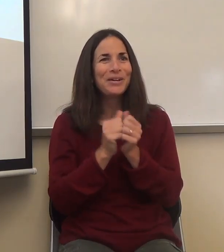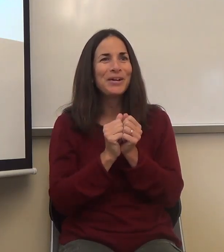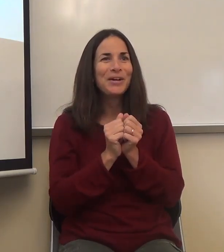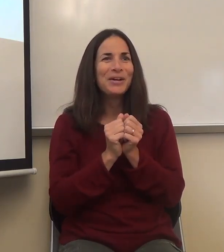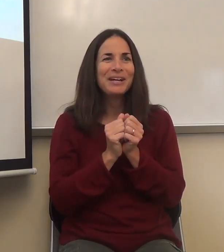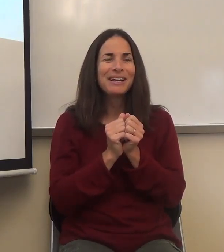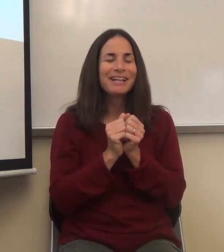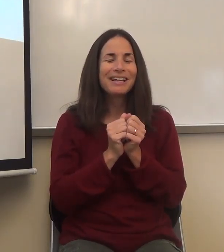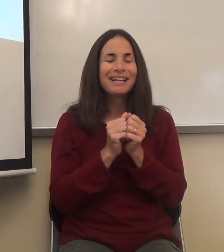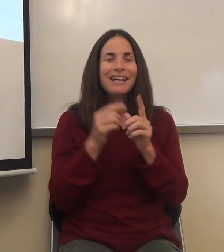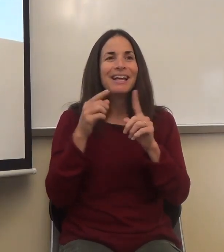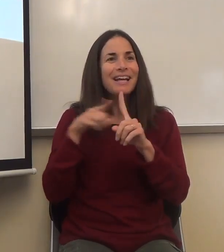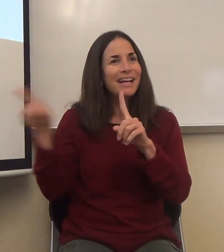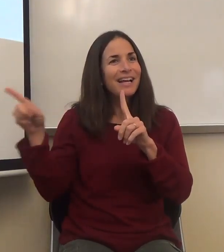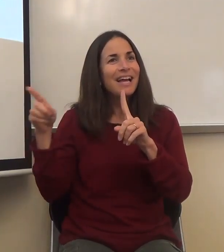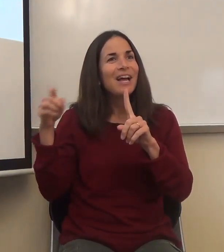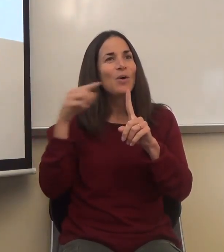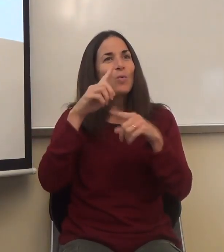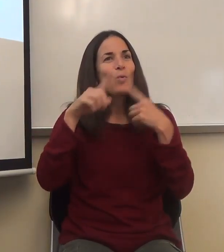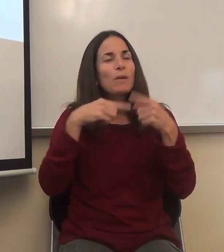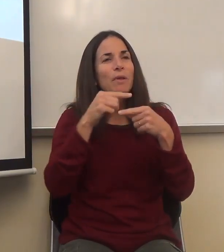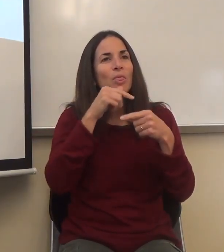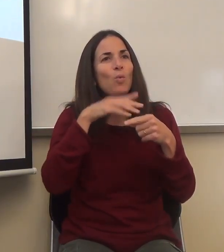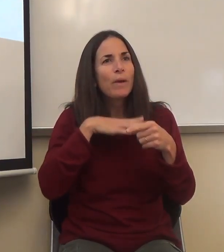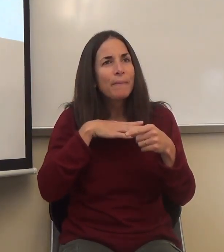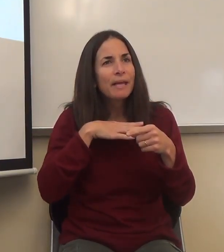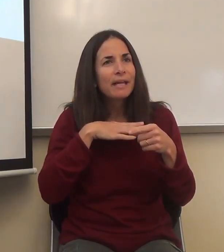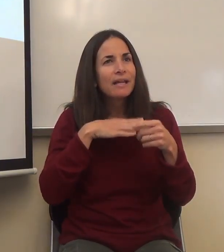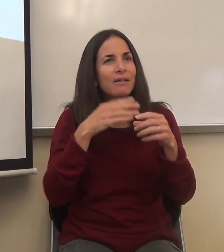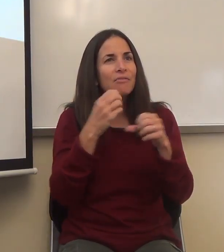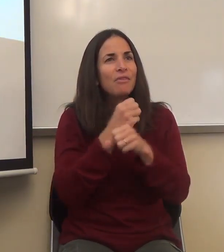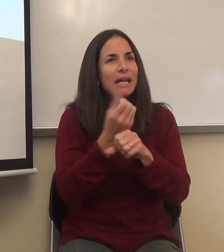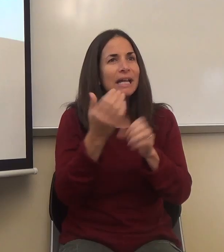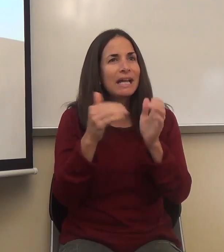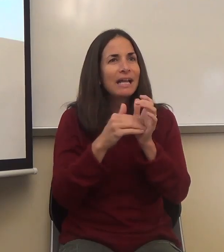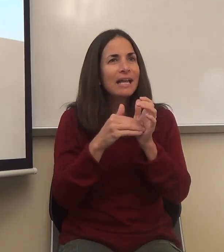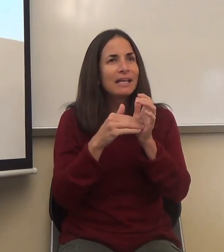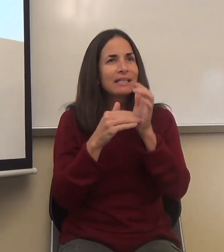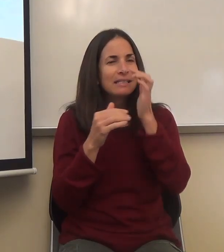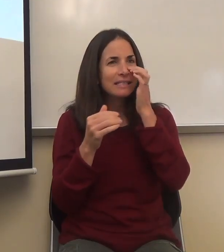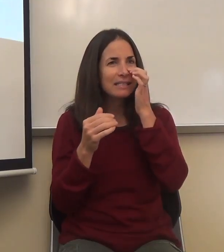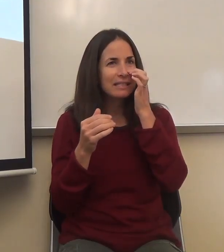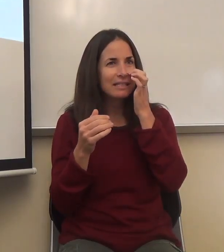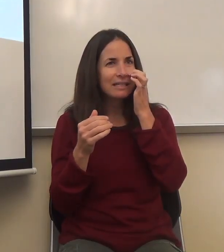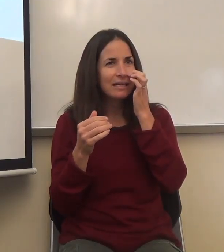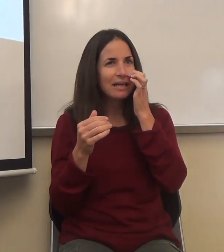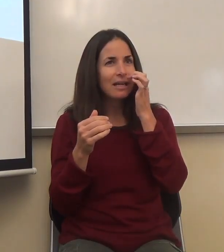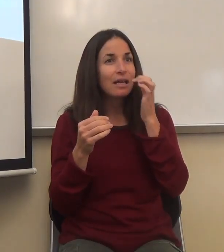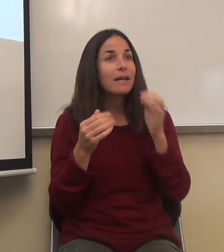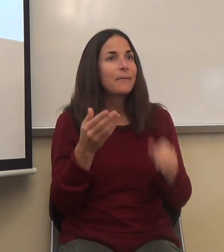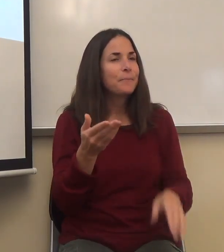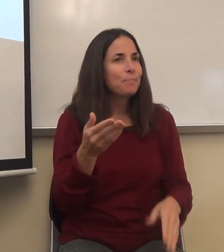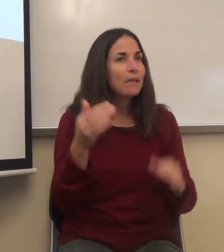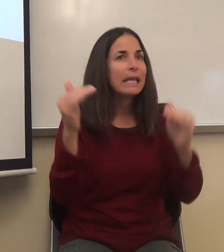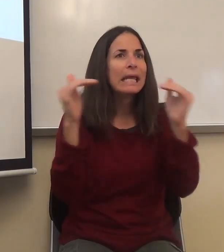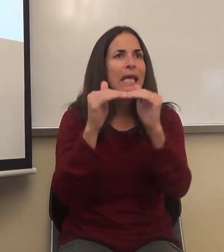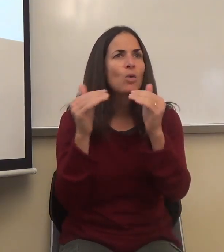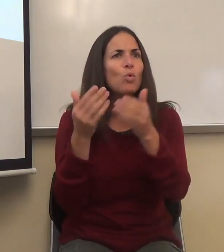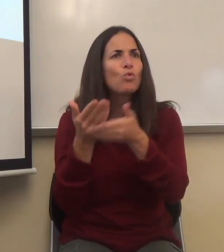women? What were they fighting against? To have the rights to be equal. No, this is before they